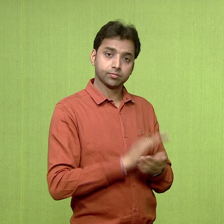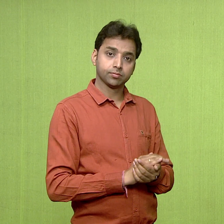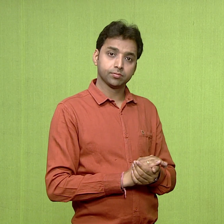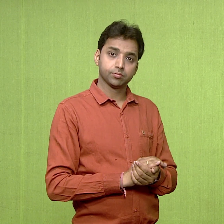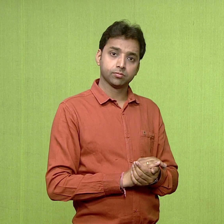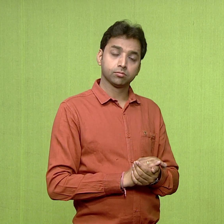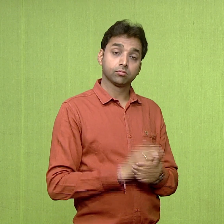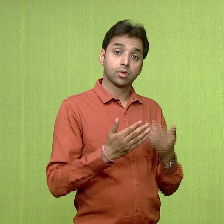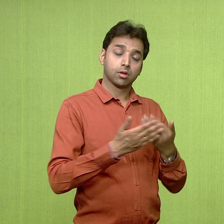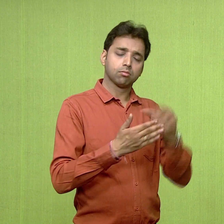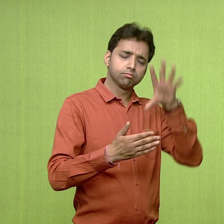is a learning experience.